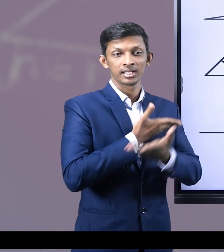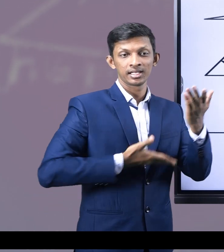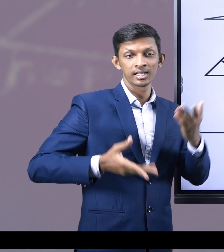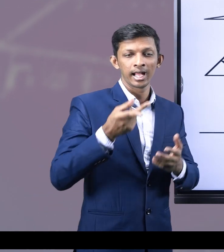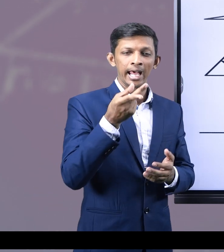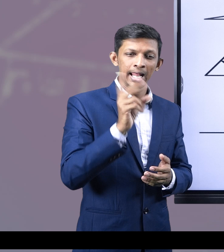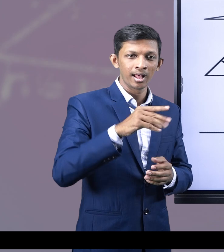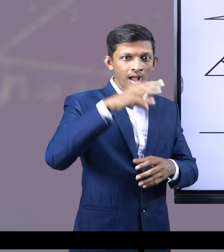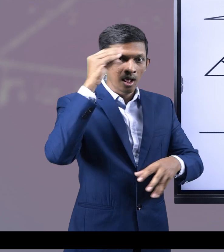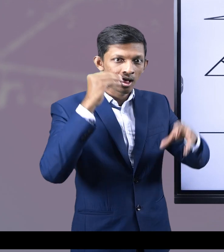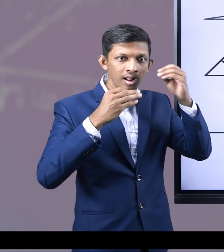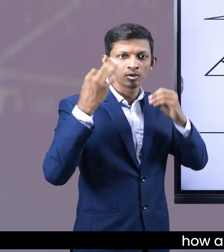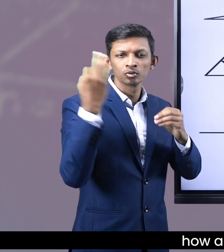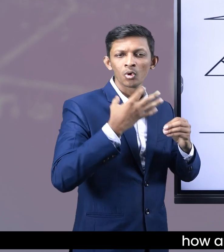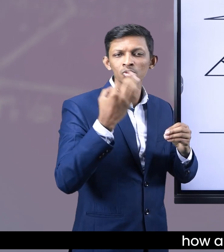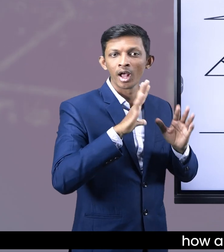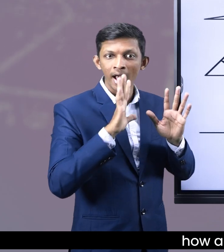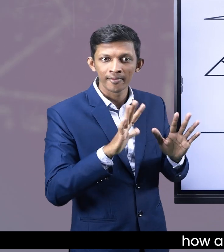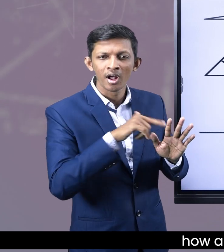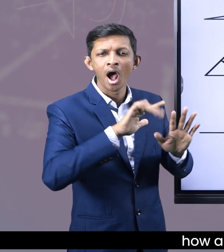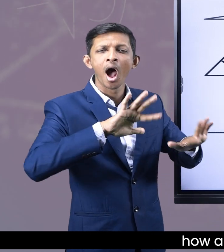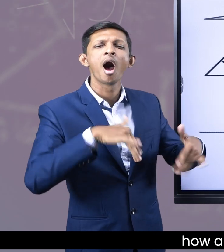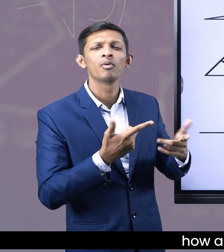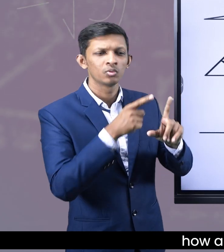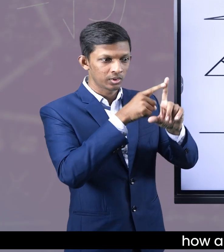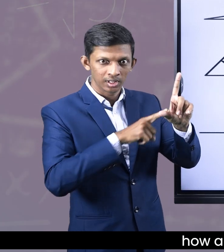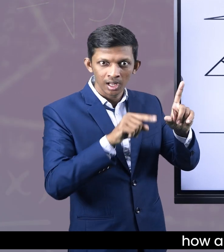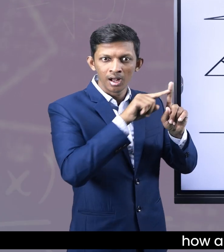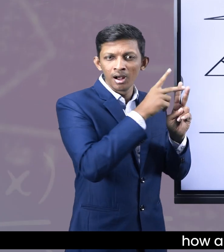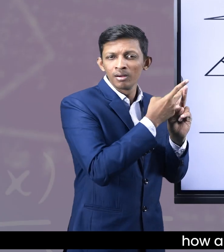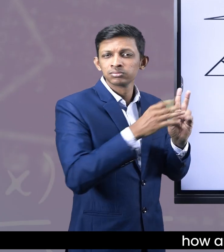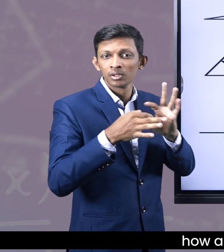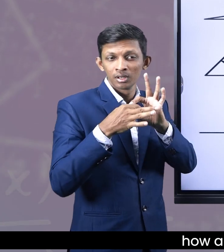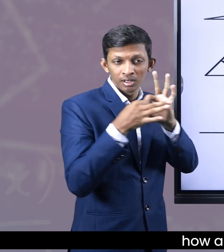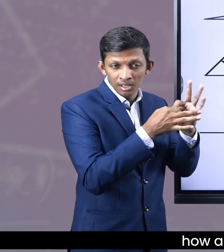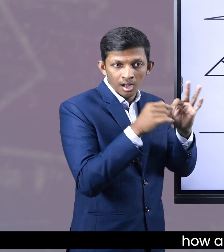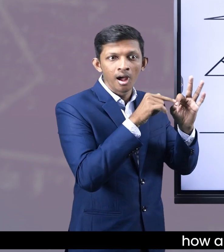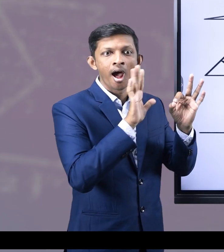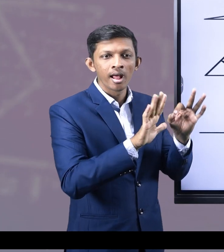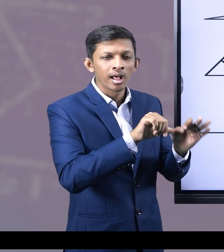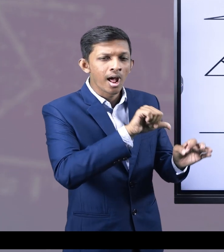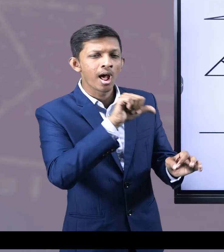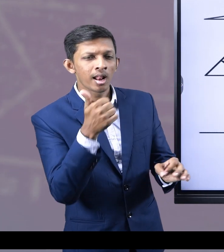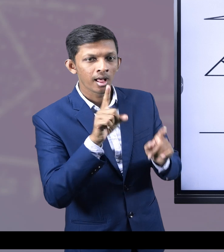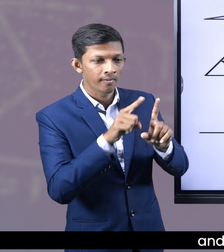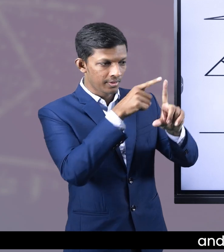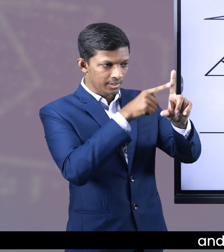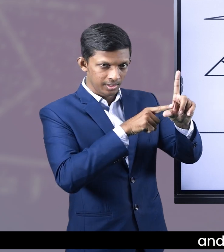We'll also explore how angles relate to each other, like complementary and